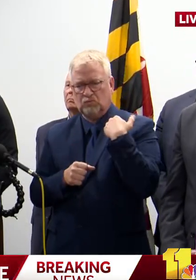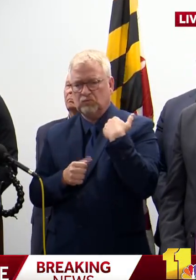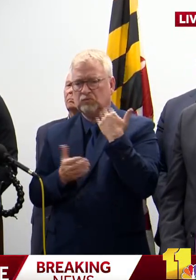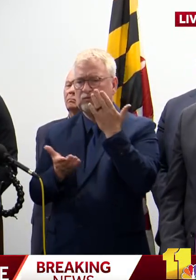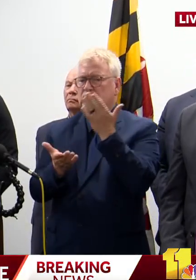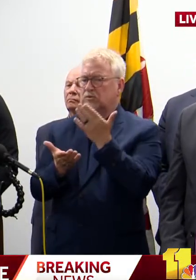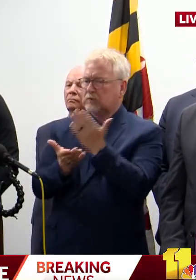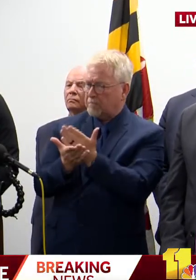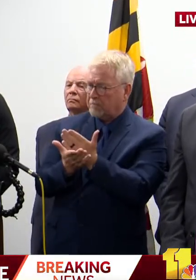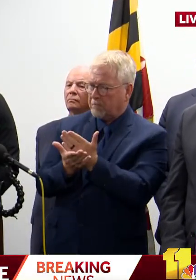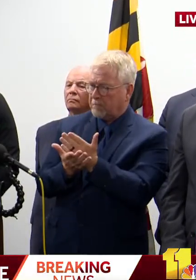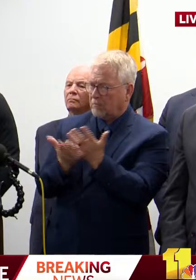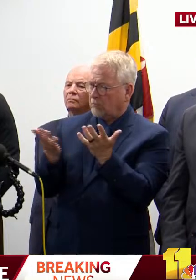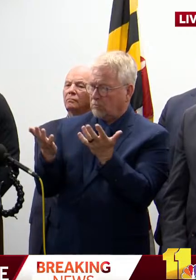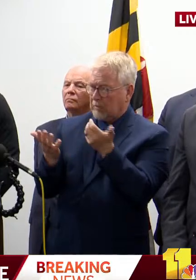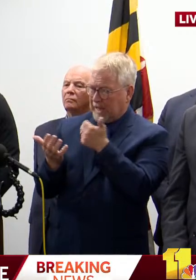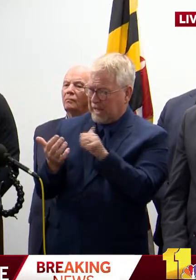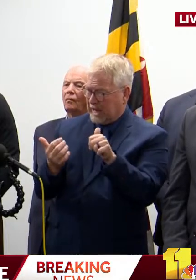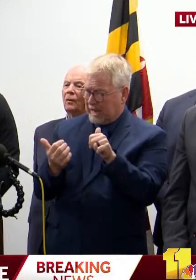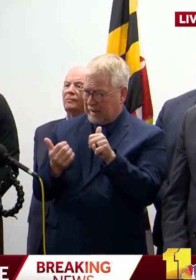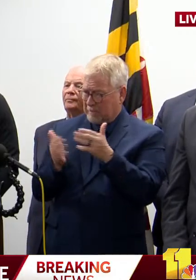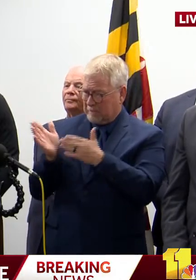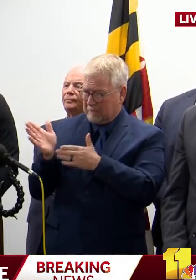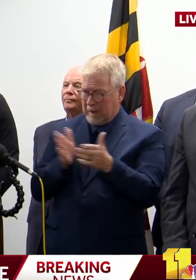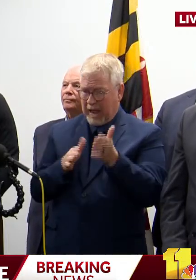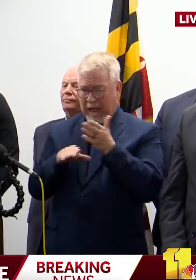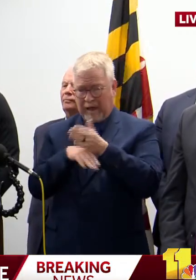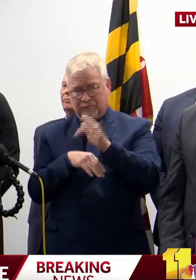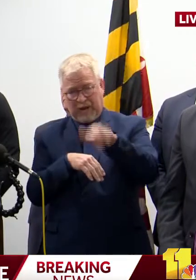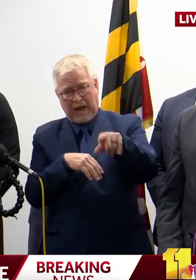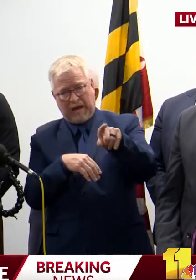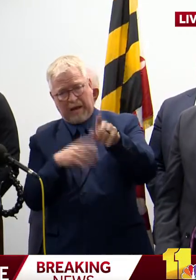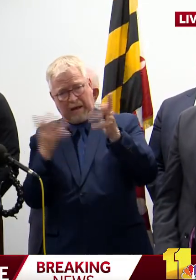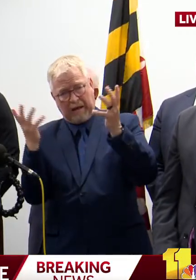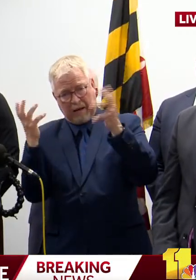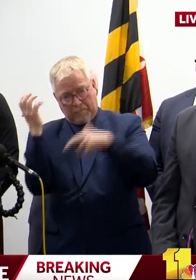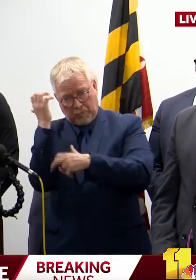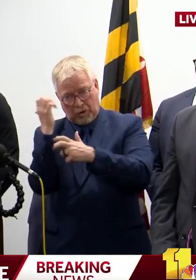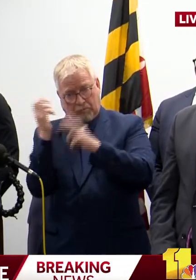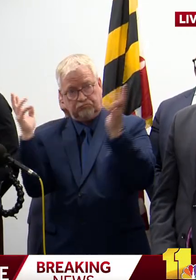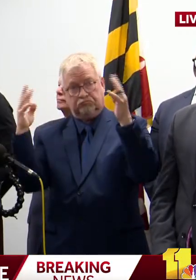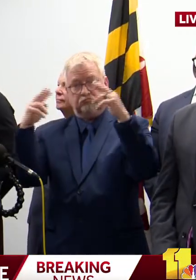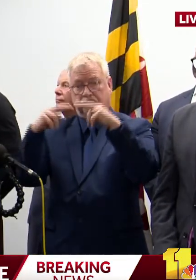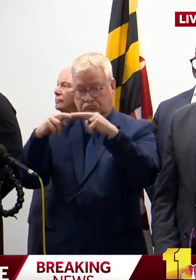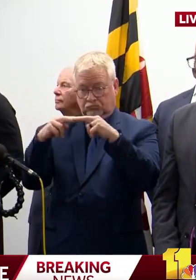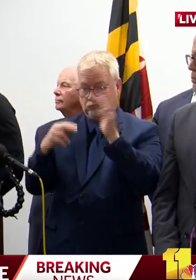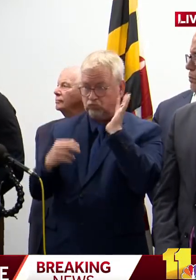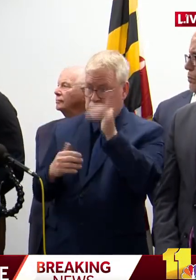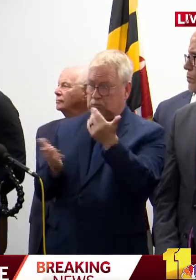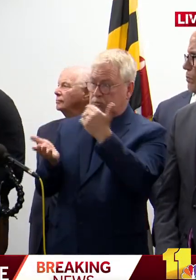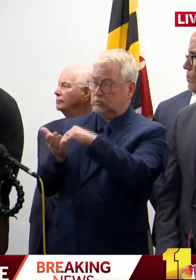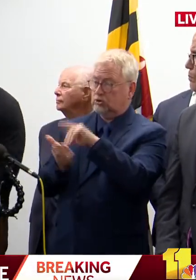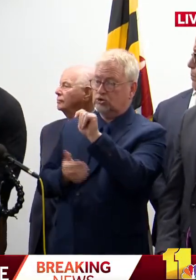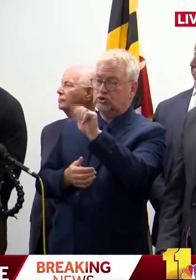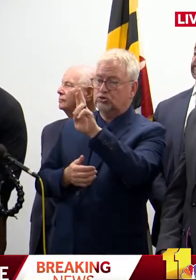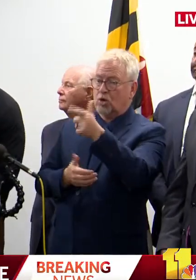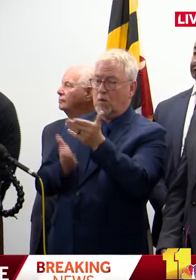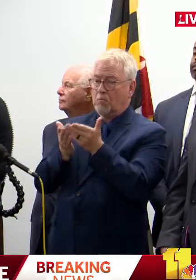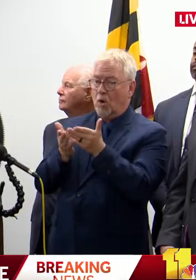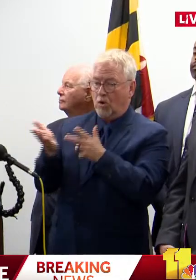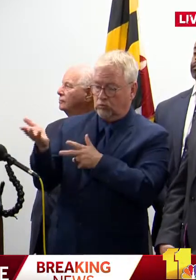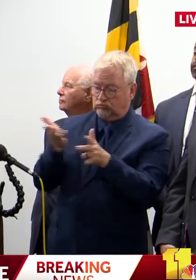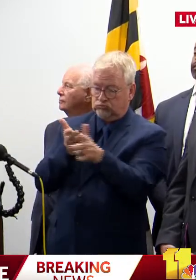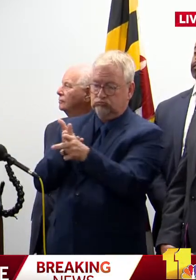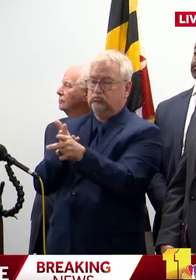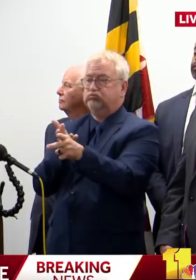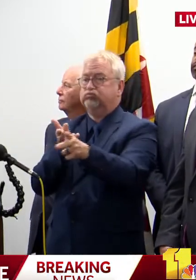any plans to maybe once it's open, we reinstitute that and have these ships tugged out across? I'm sure you know, no matter, it could